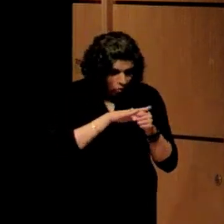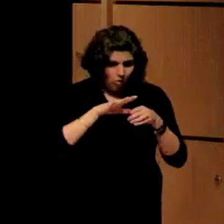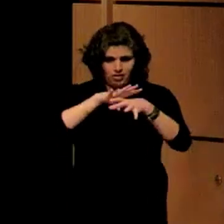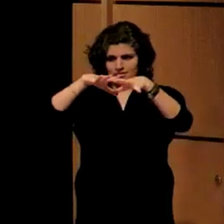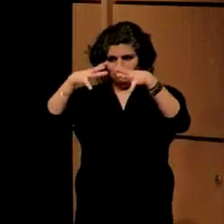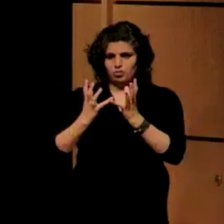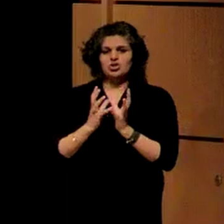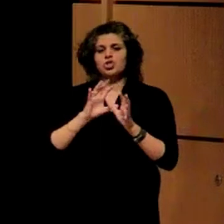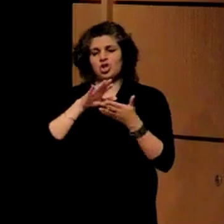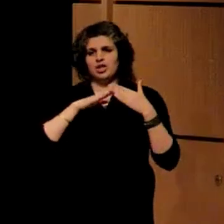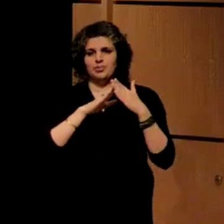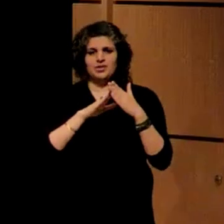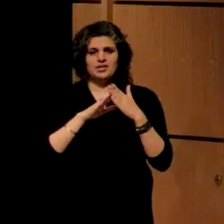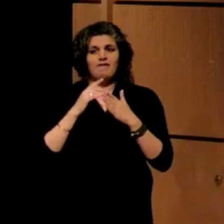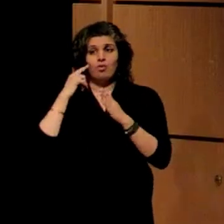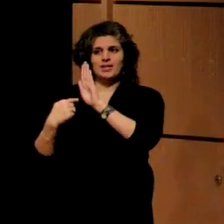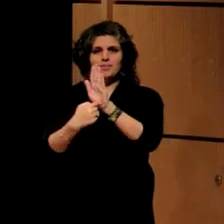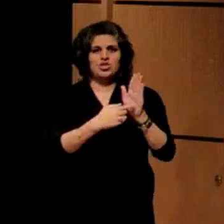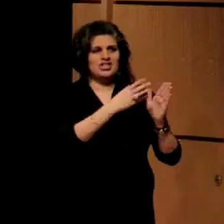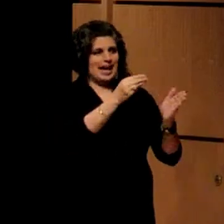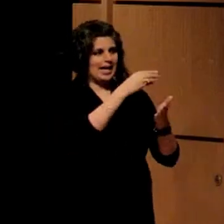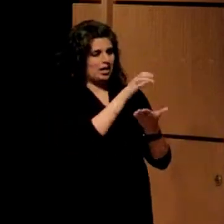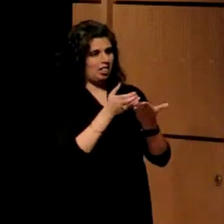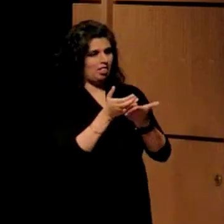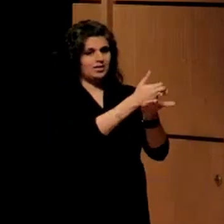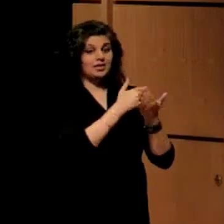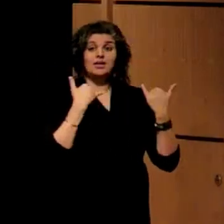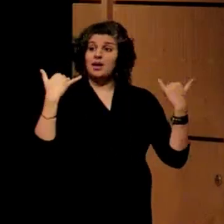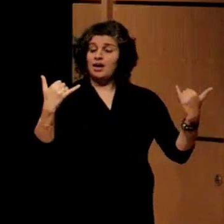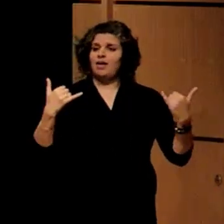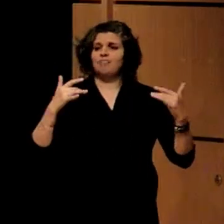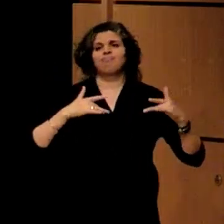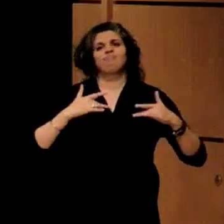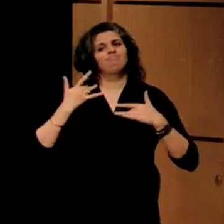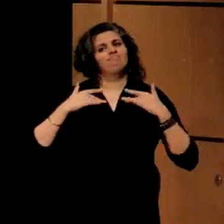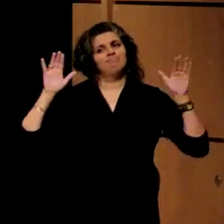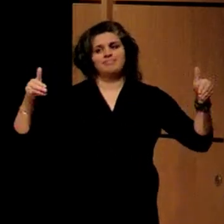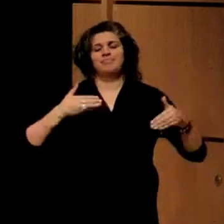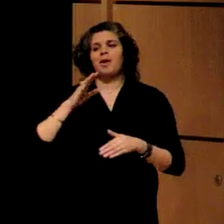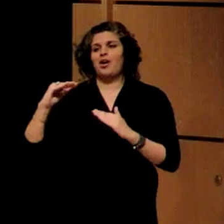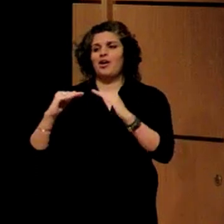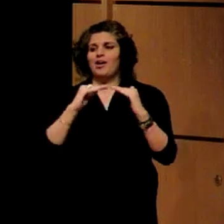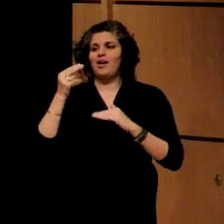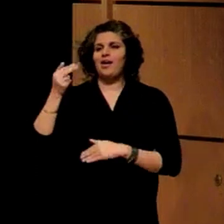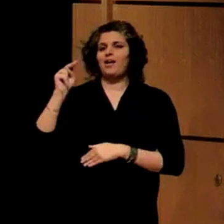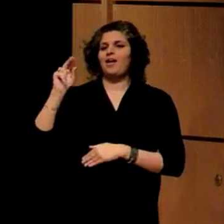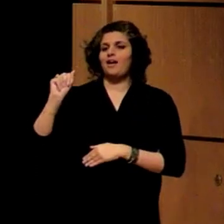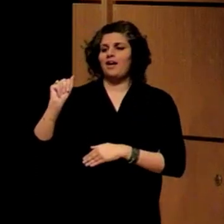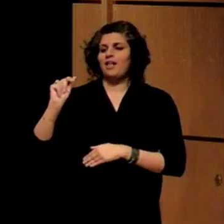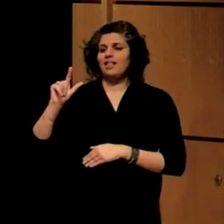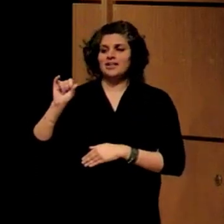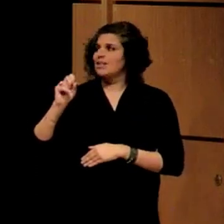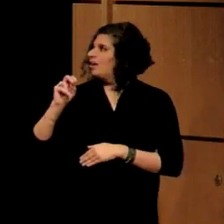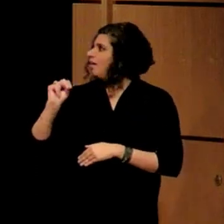our exhibitions and collections. And now, I'm pleased to introduce my colleague, Hannah Layson, Head